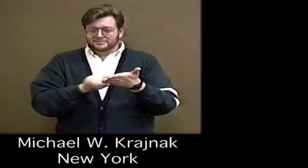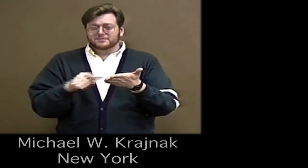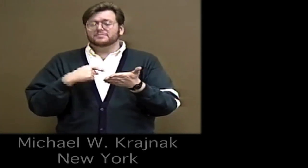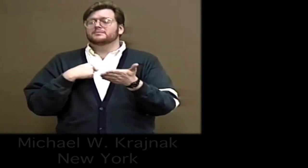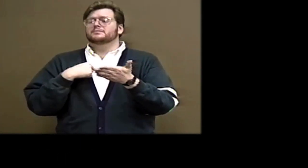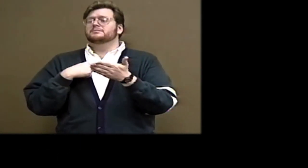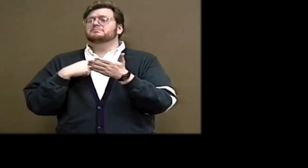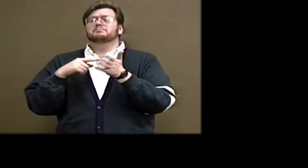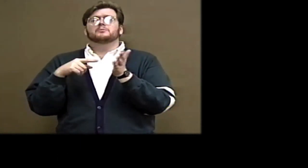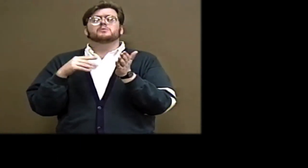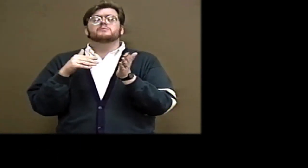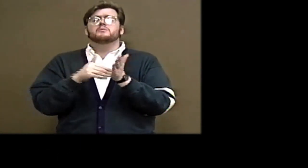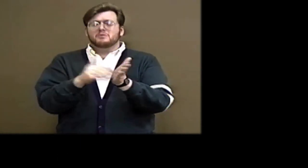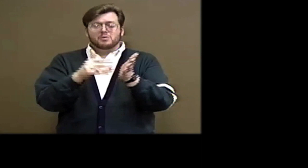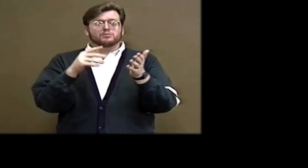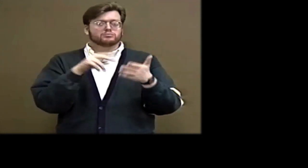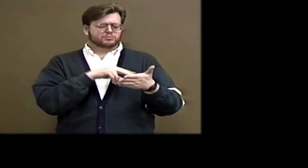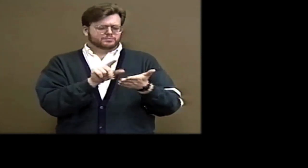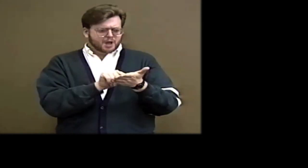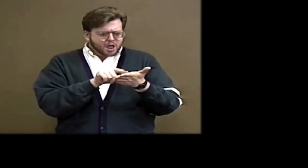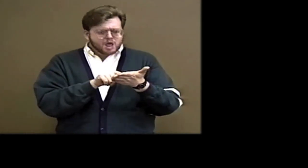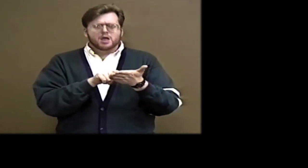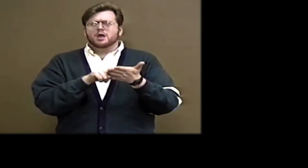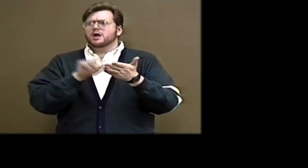Every morning I read the newspaper, which is in written English.